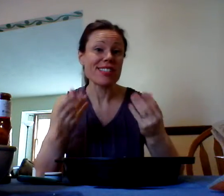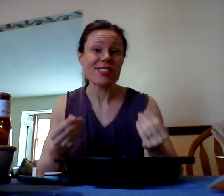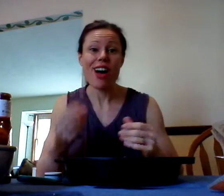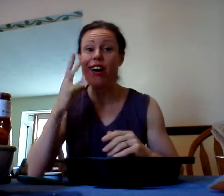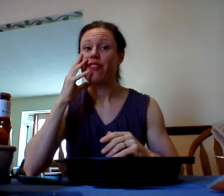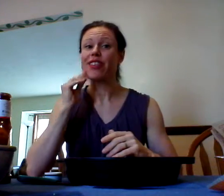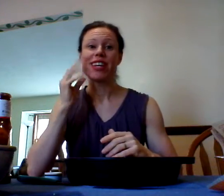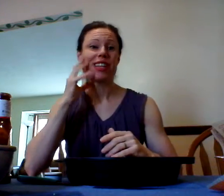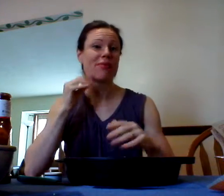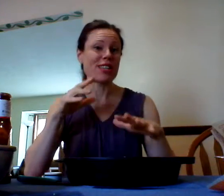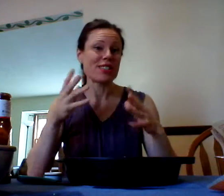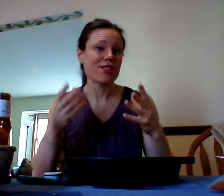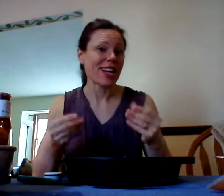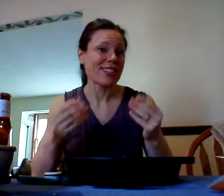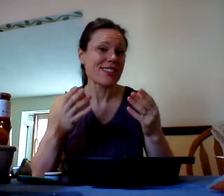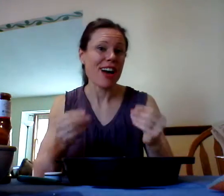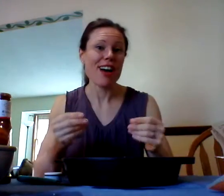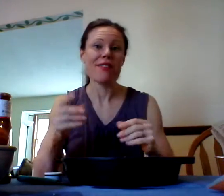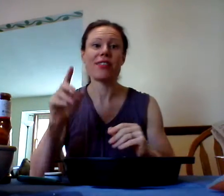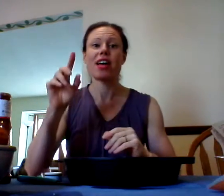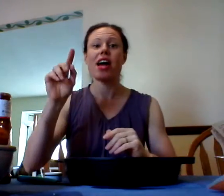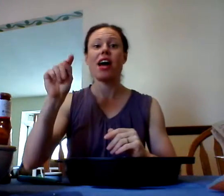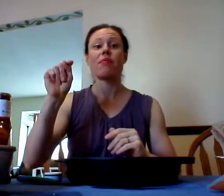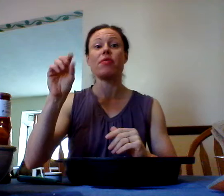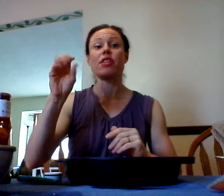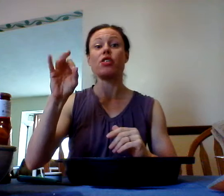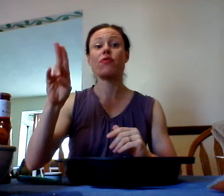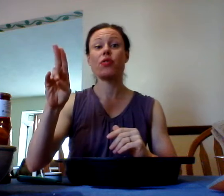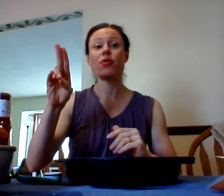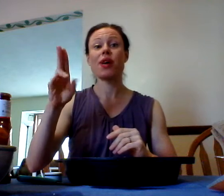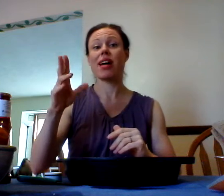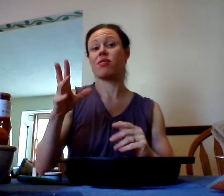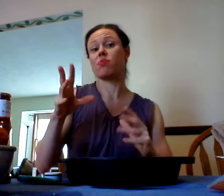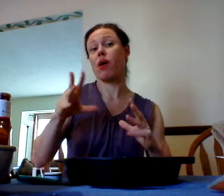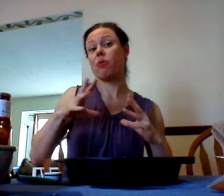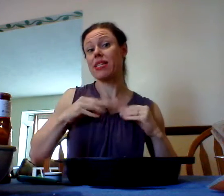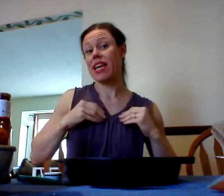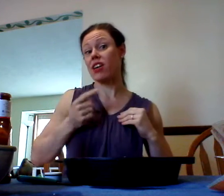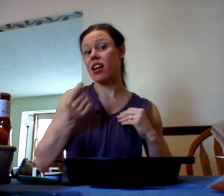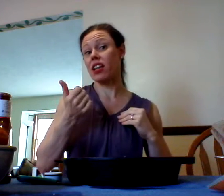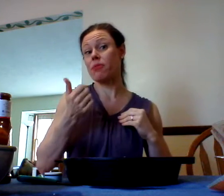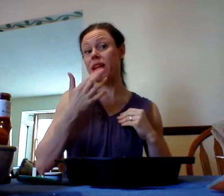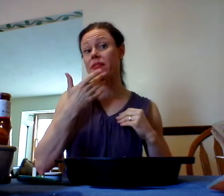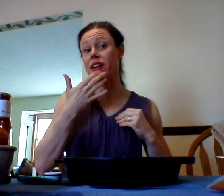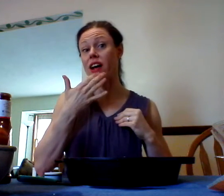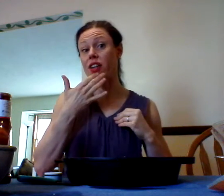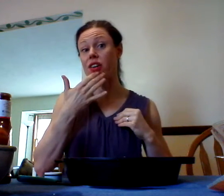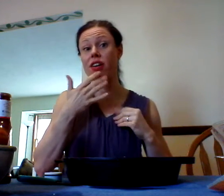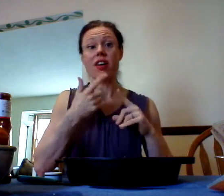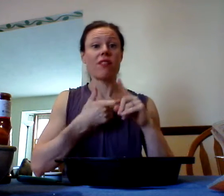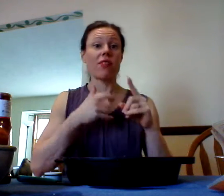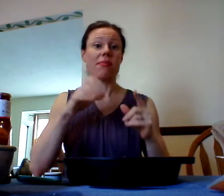and soft, the peaches are nice and soft. The tofu has probably taken on a little bit of the color from